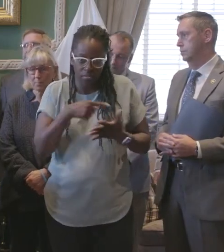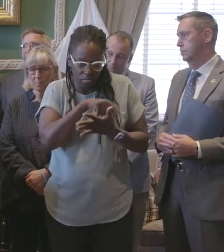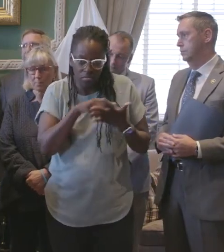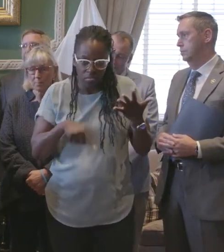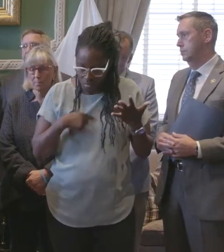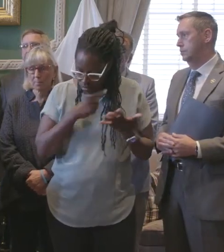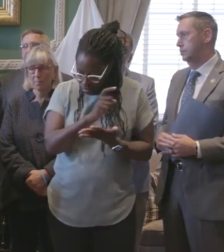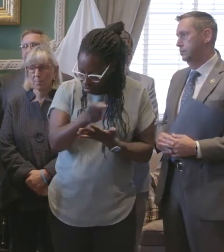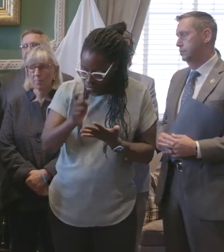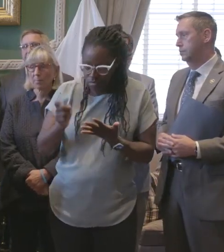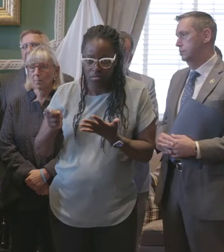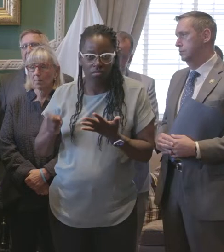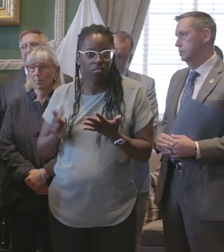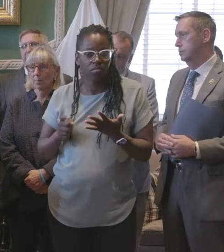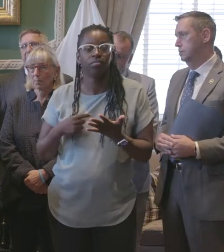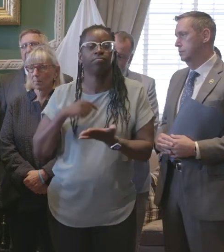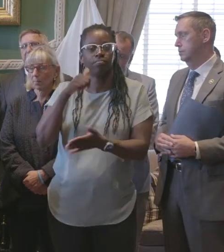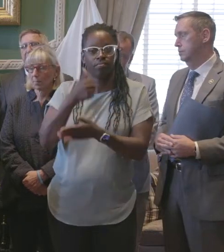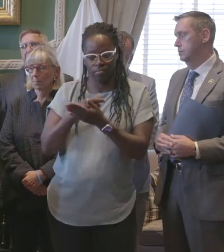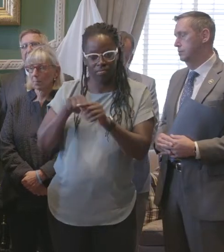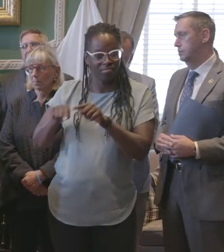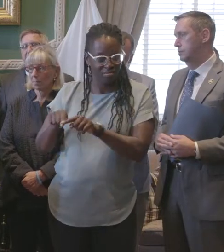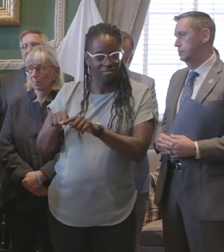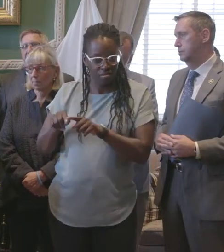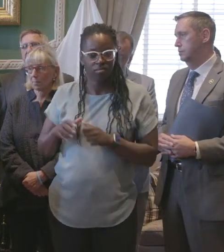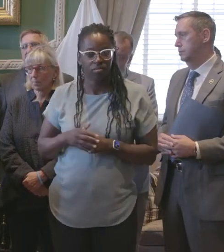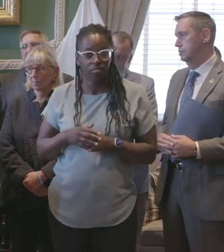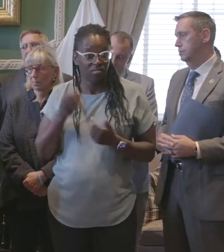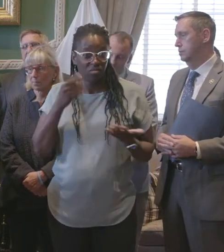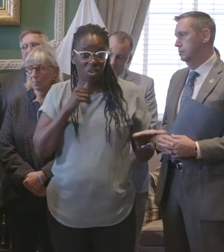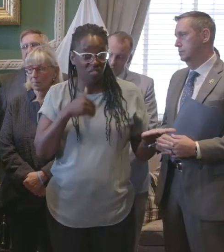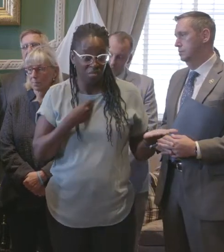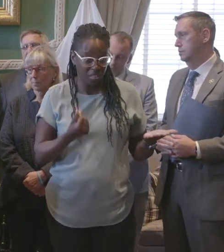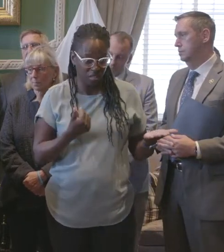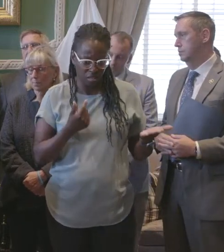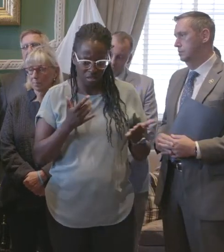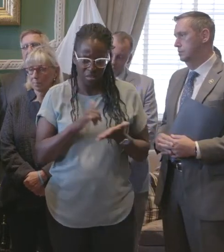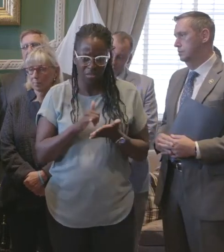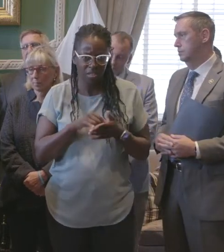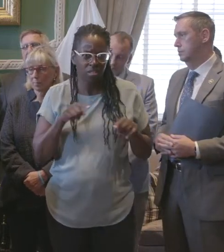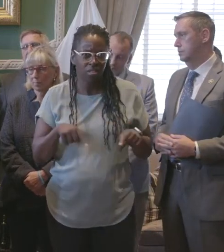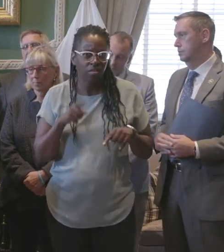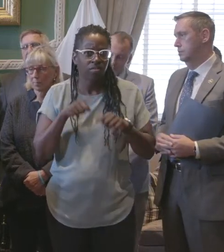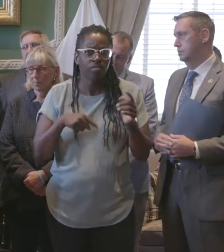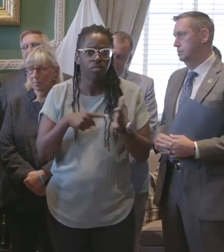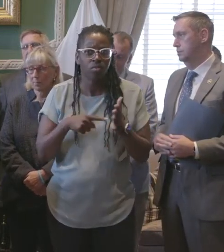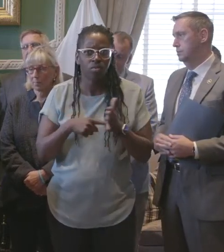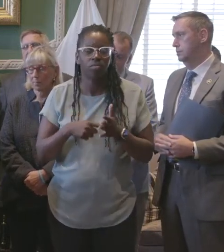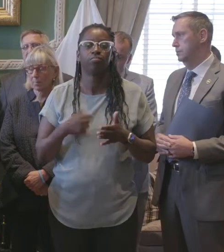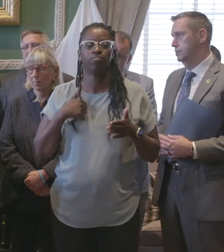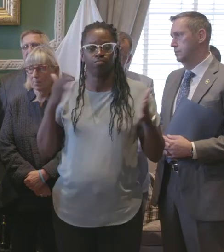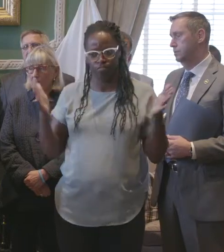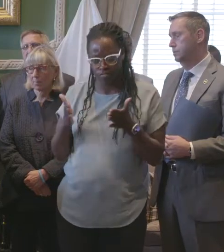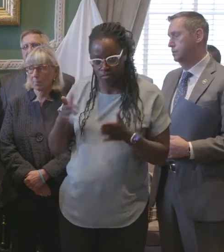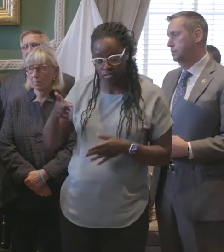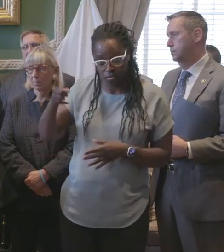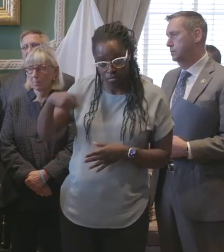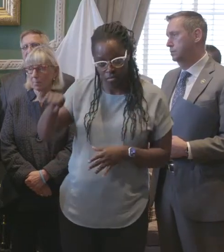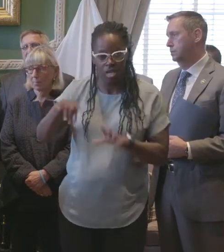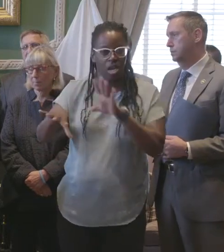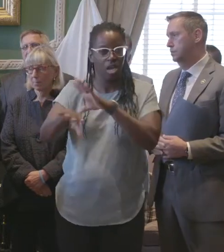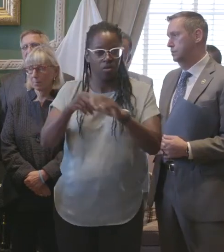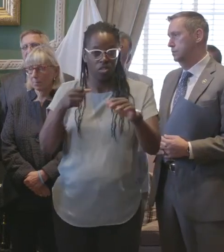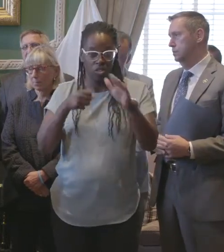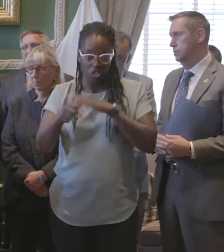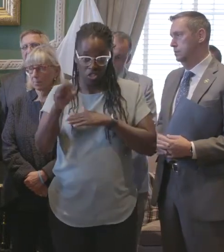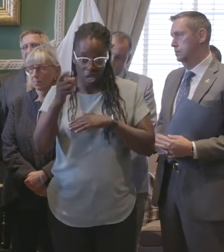unlimited capacity. And so one of the things we've been focused on, getting people jobs, getting them out of shelter, and also implementing things